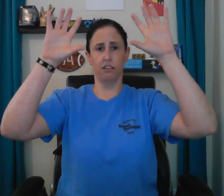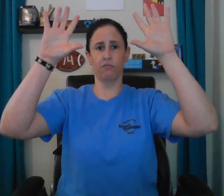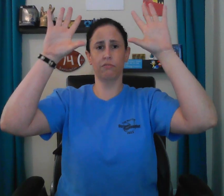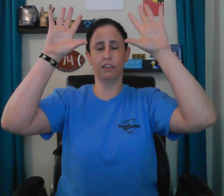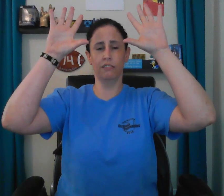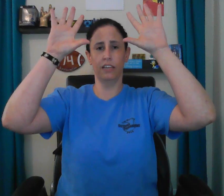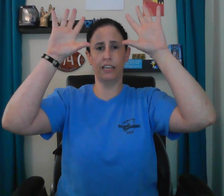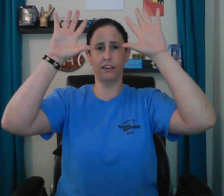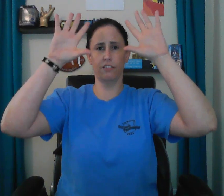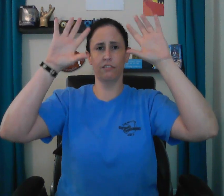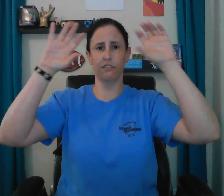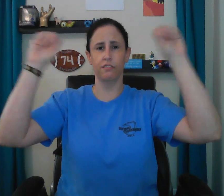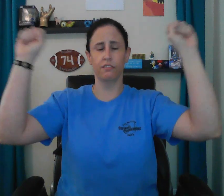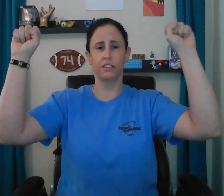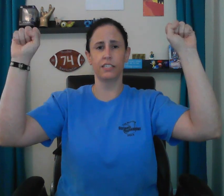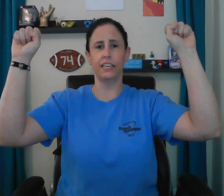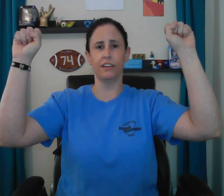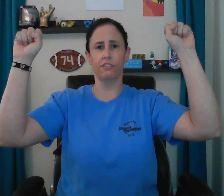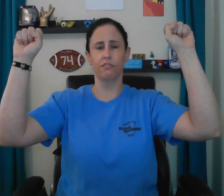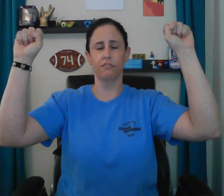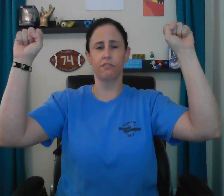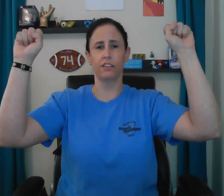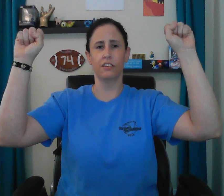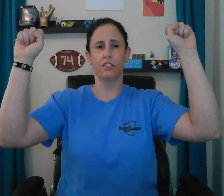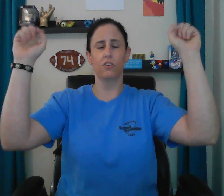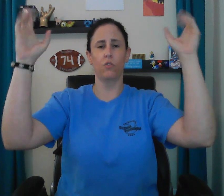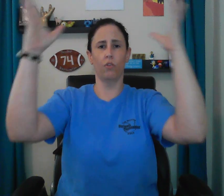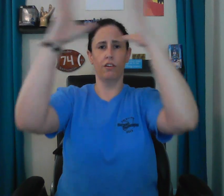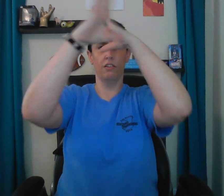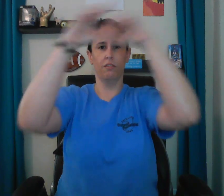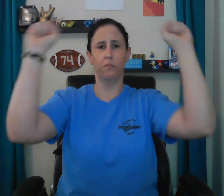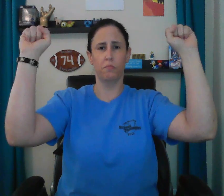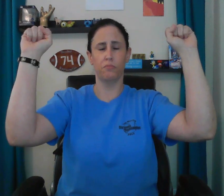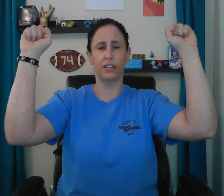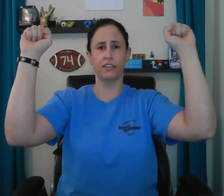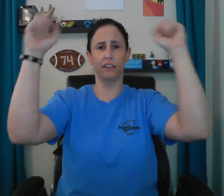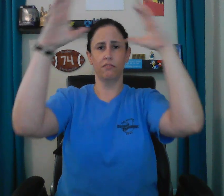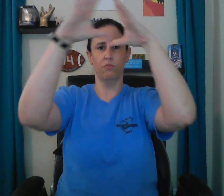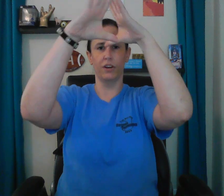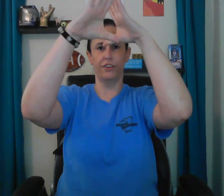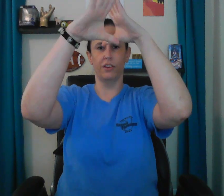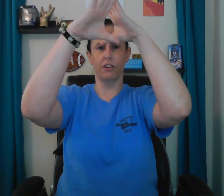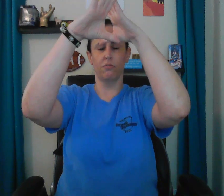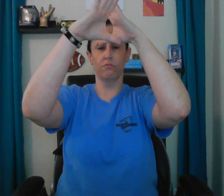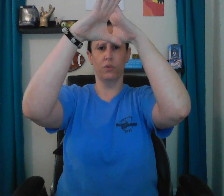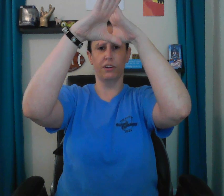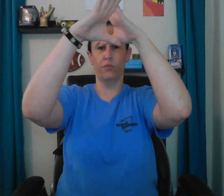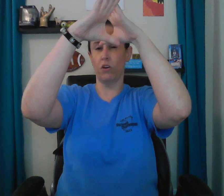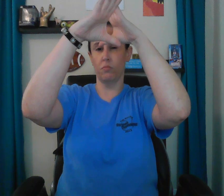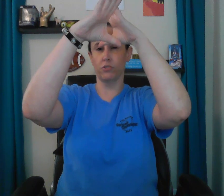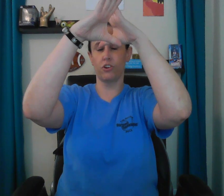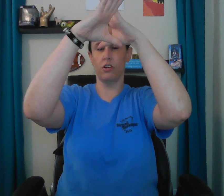so here to here, or president, where you almost